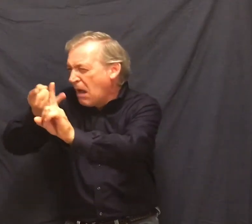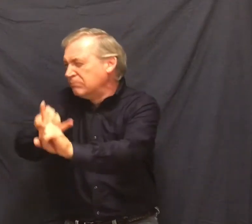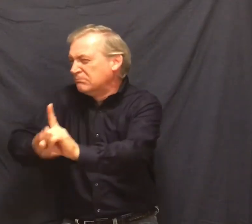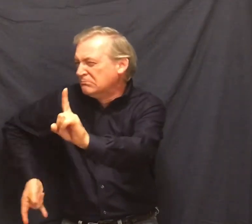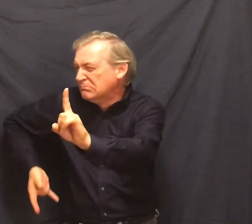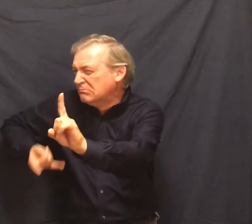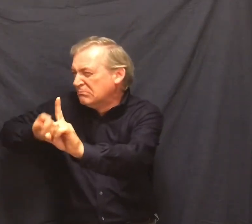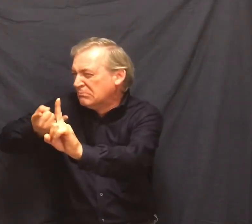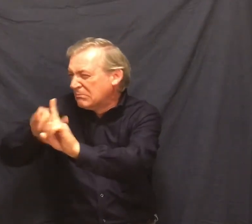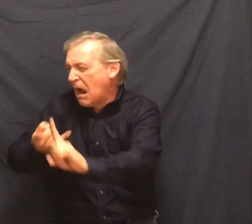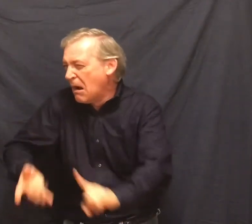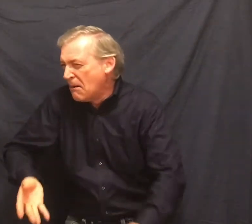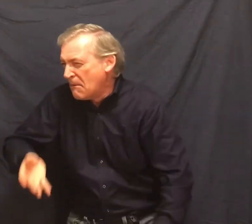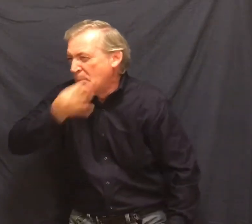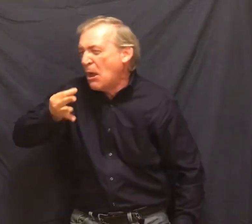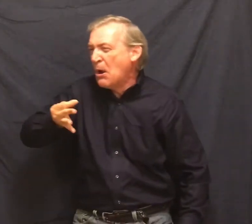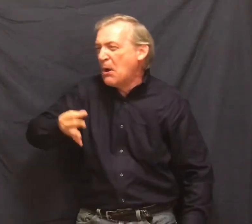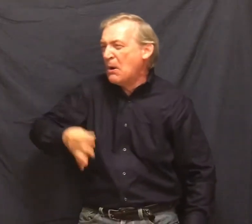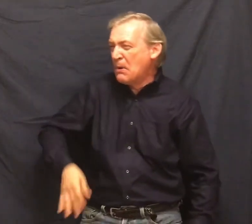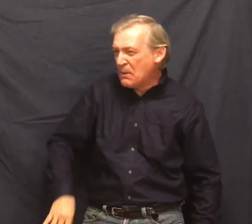He's plenty good, said Slim.